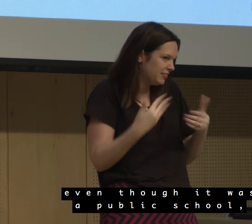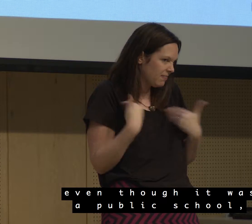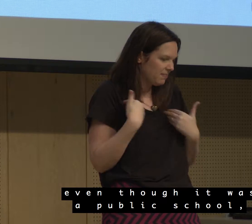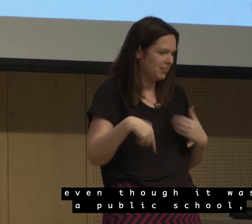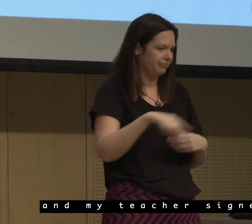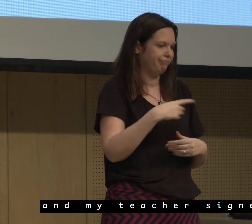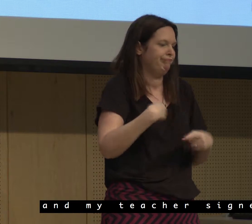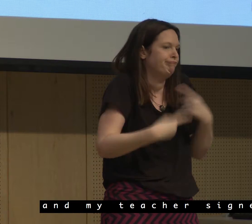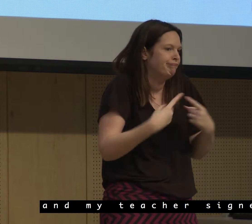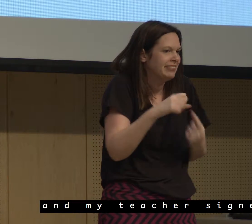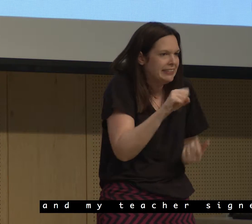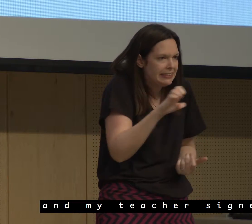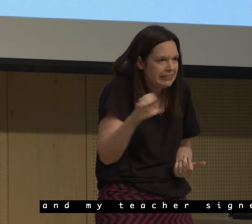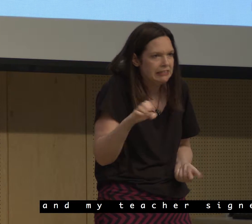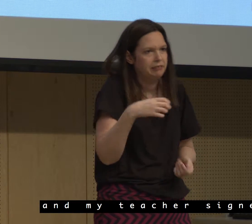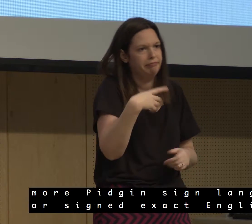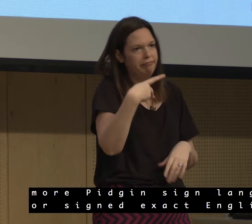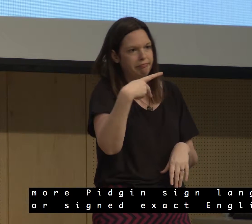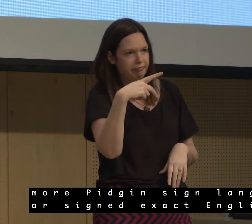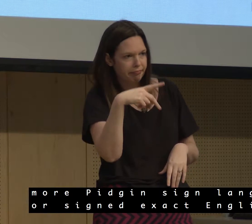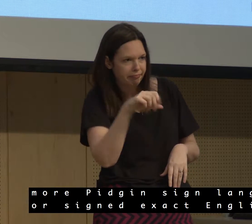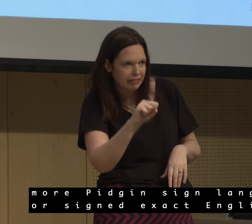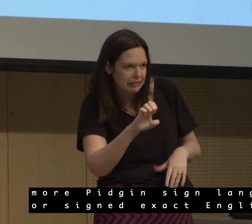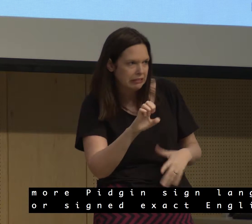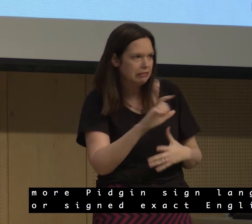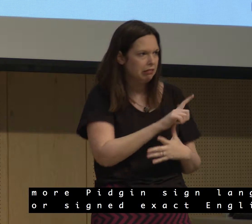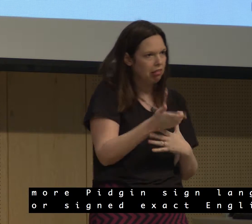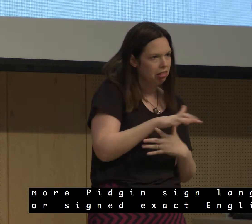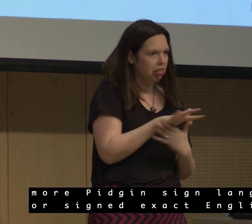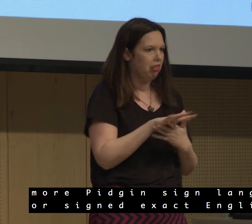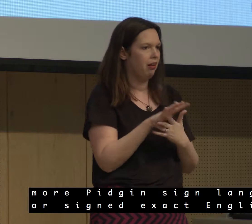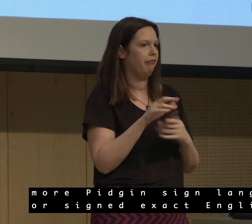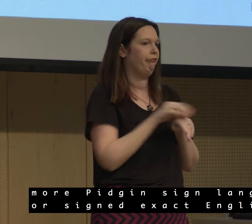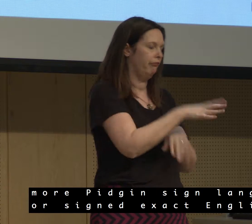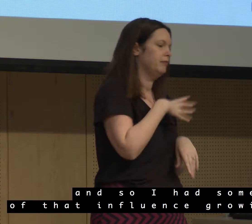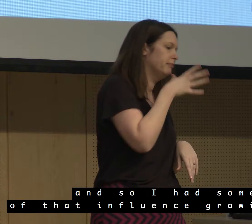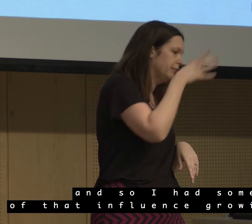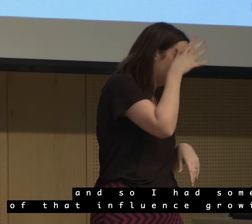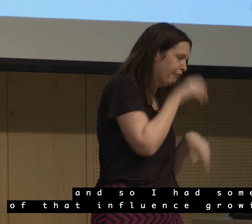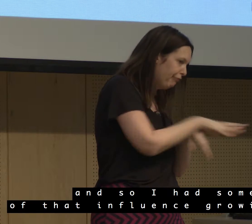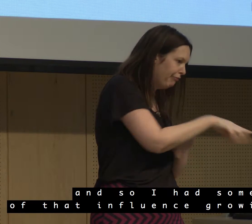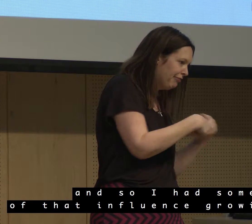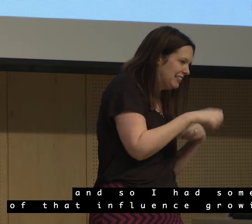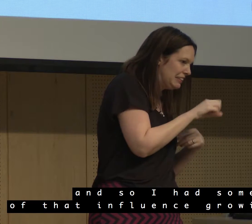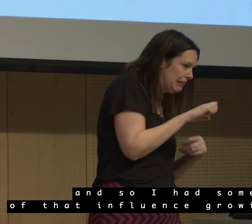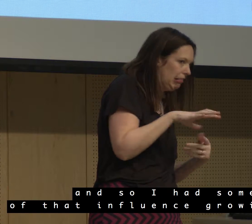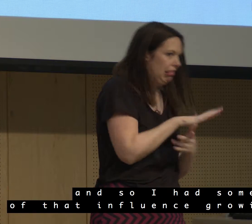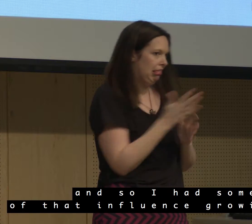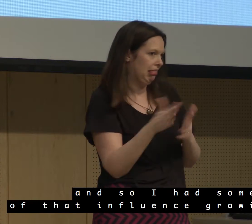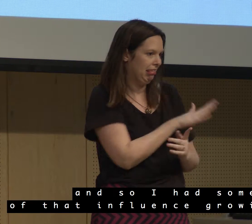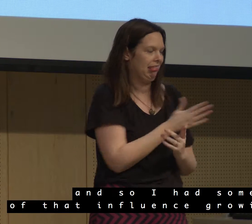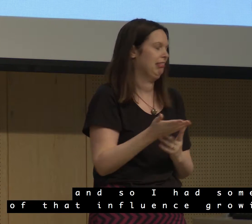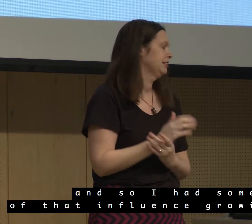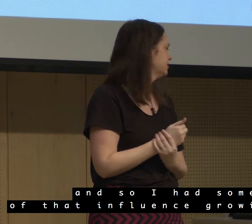school. And my teacher signed more pidgin sign language or signed exact English. And so I had some of that influence growing